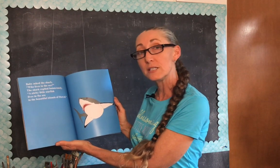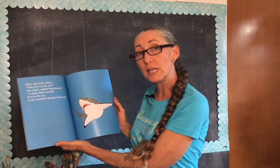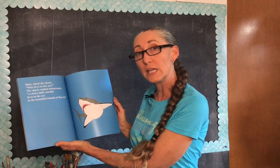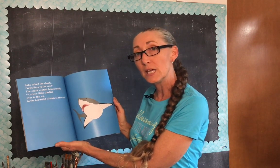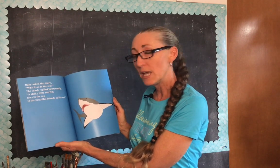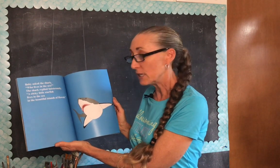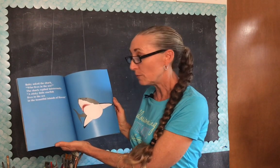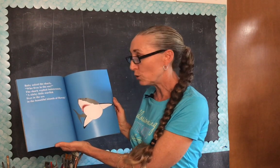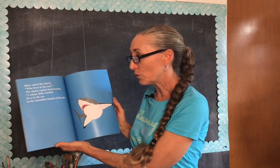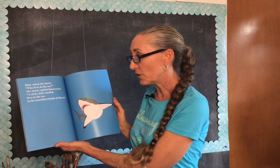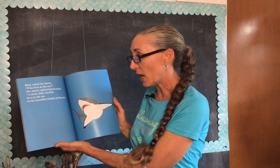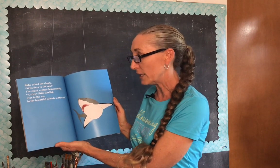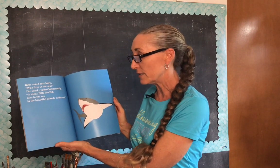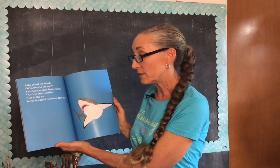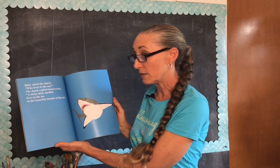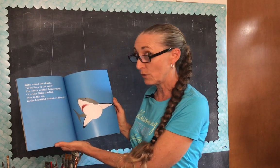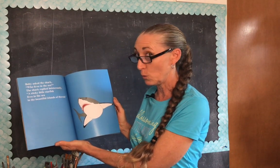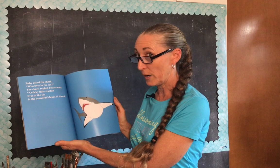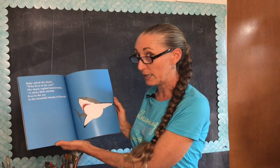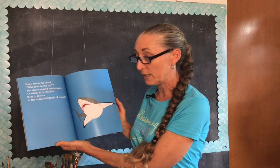sea in the beautiful islands of Hawaii."